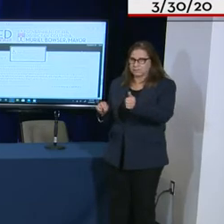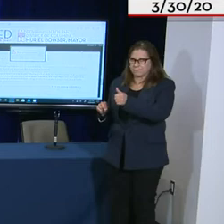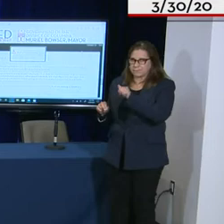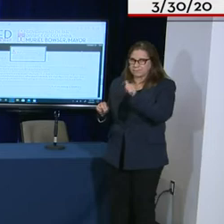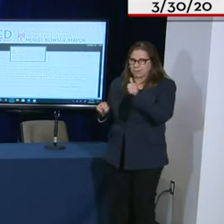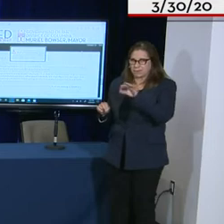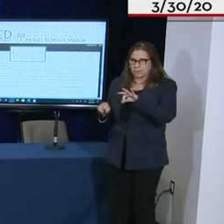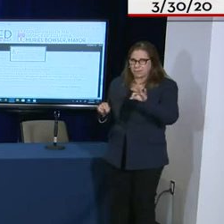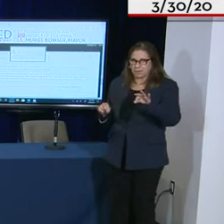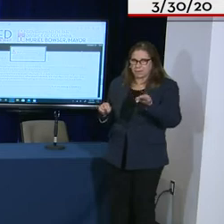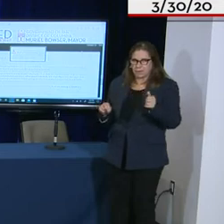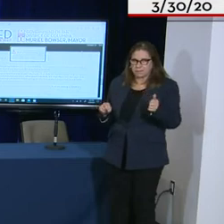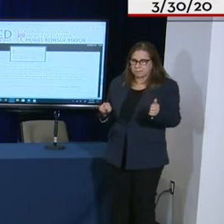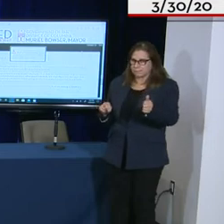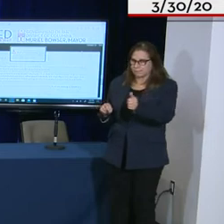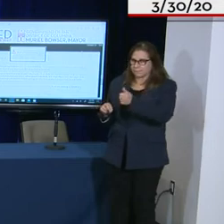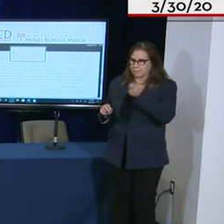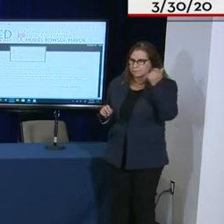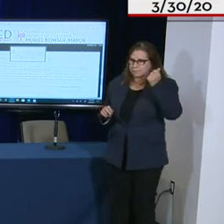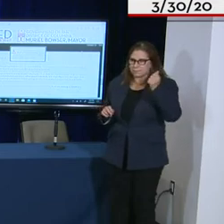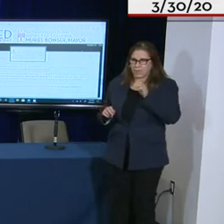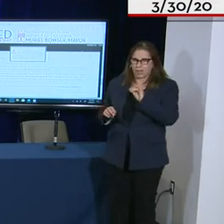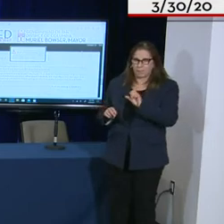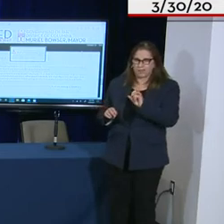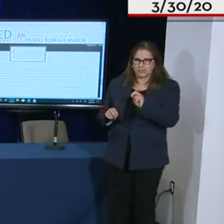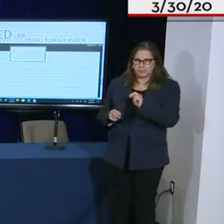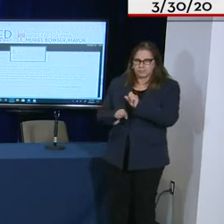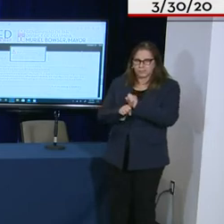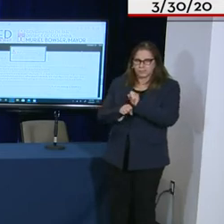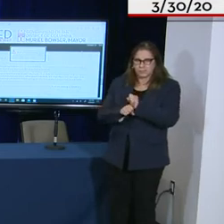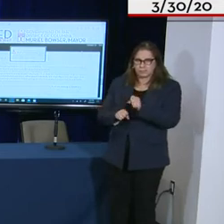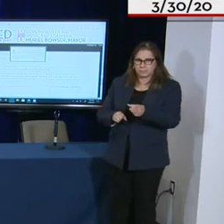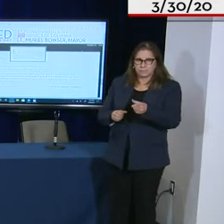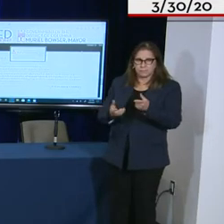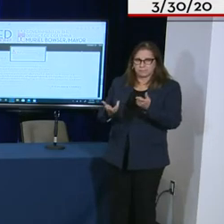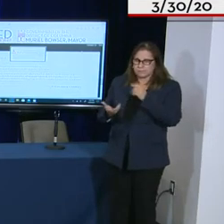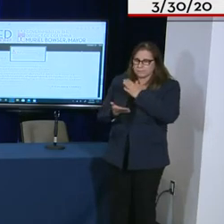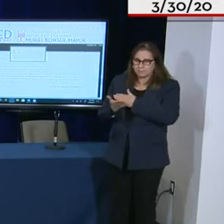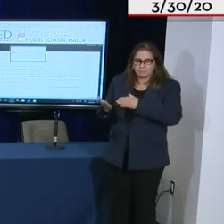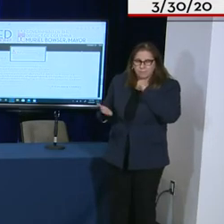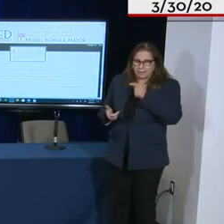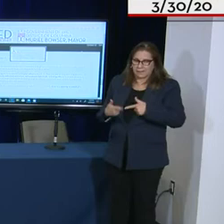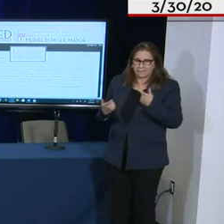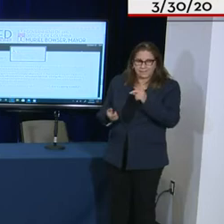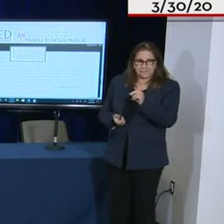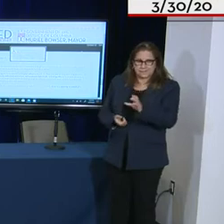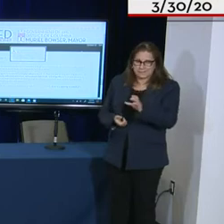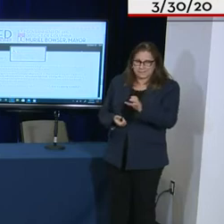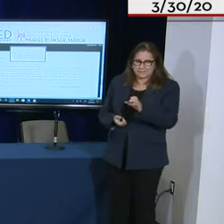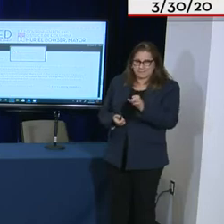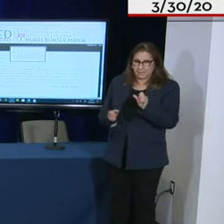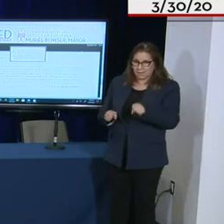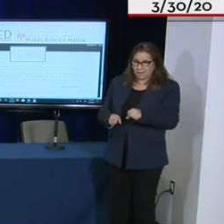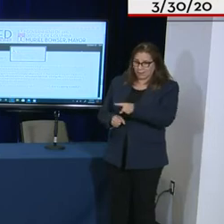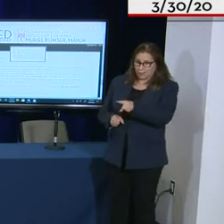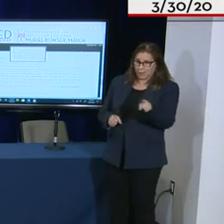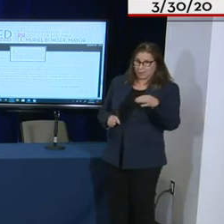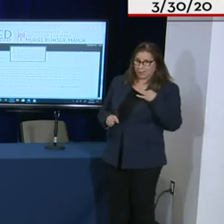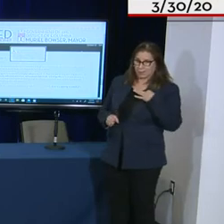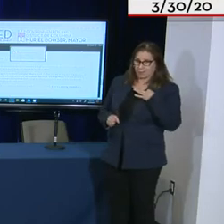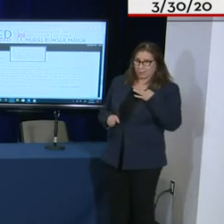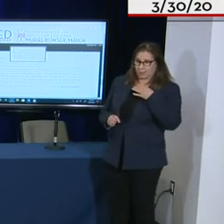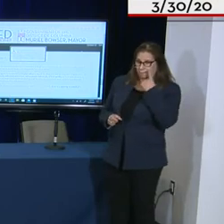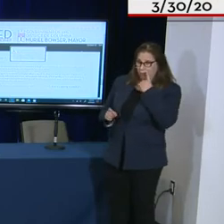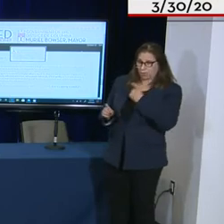commissions, and they don't particularly live in D.C. My question would be, can they apply for the grant or